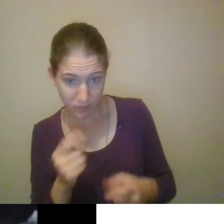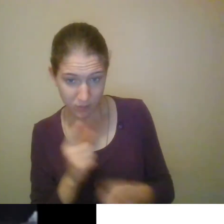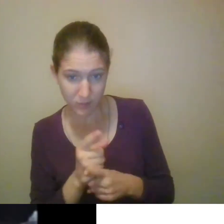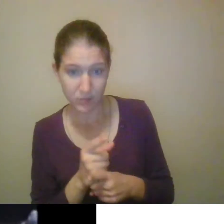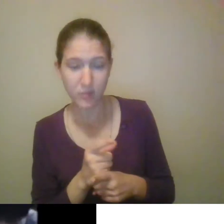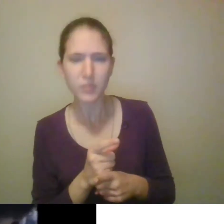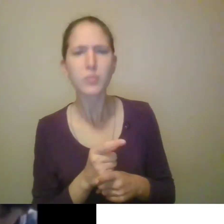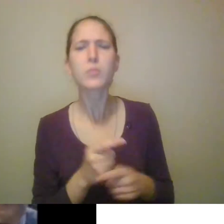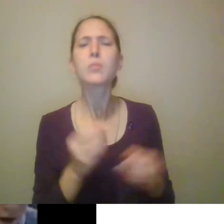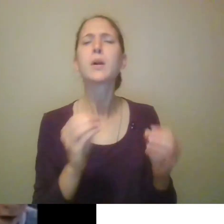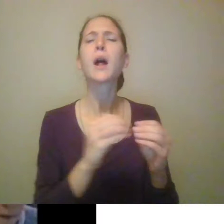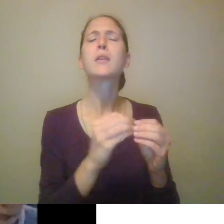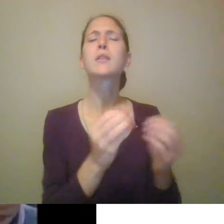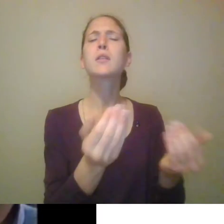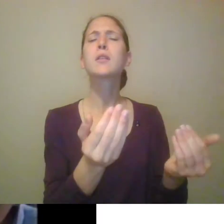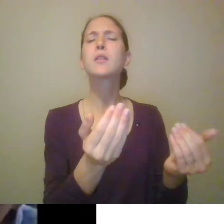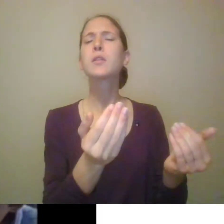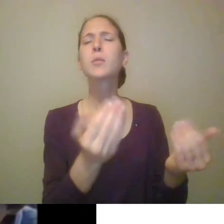And what else?